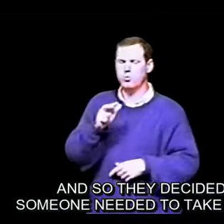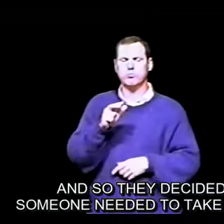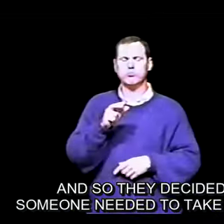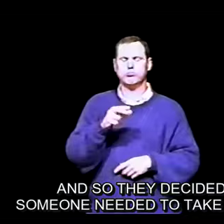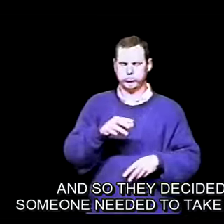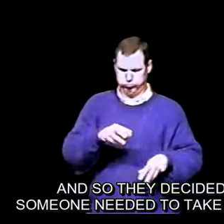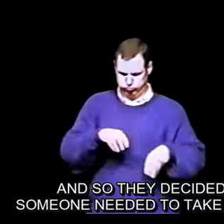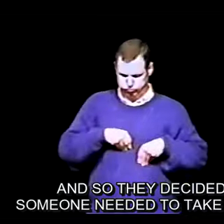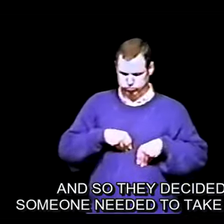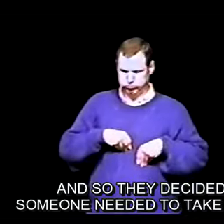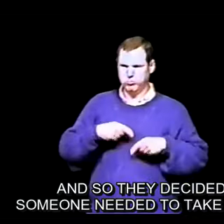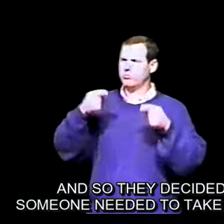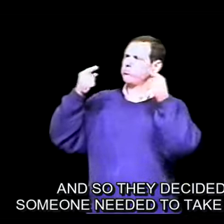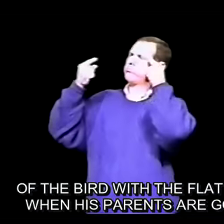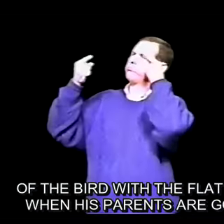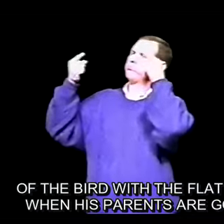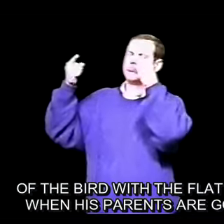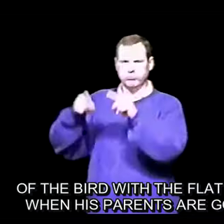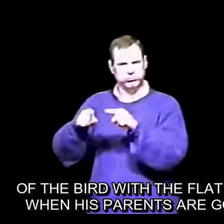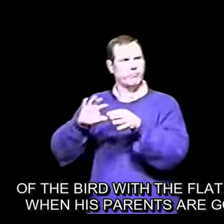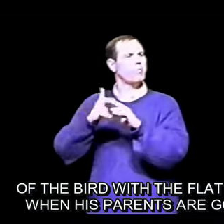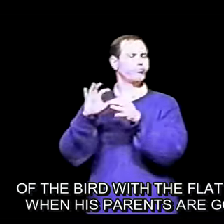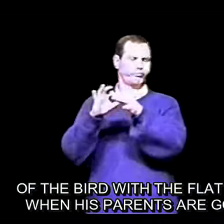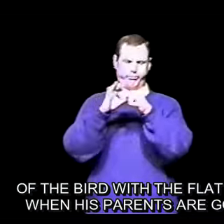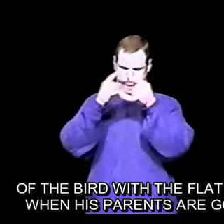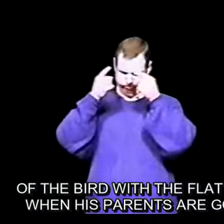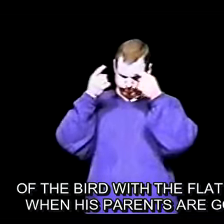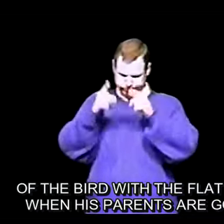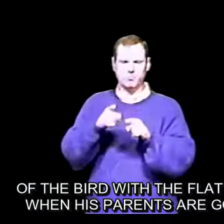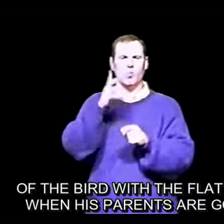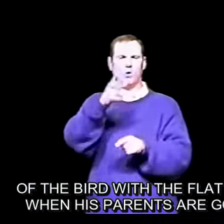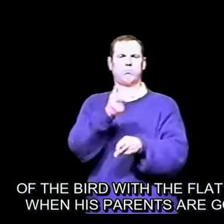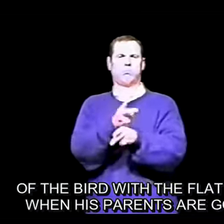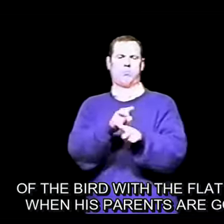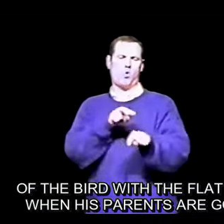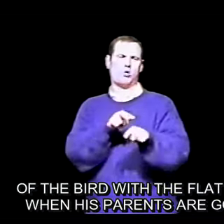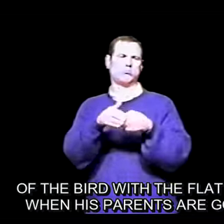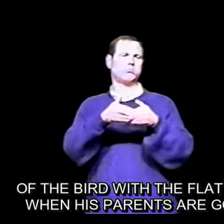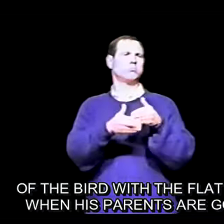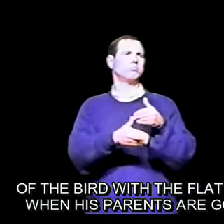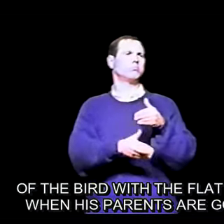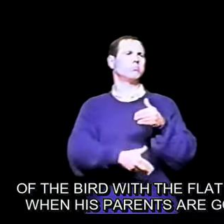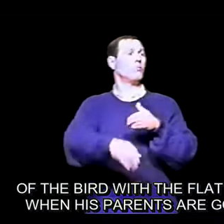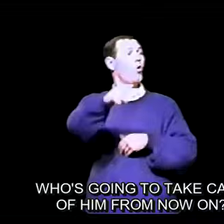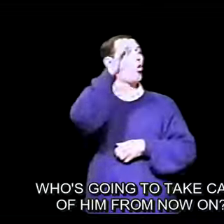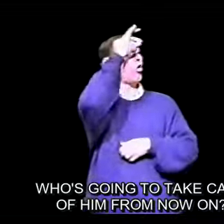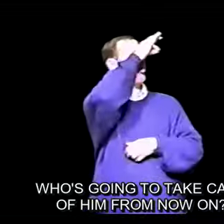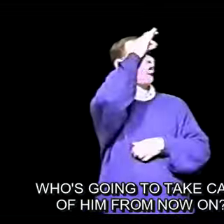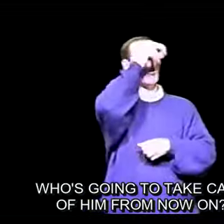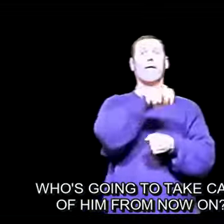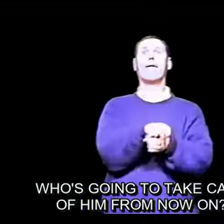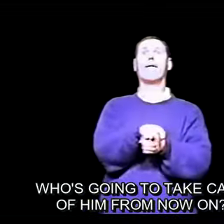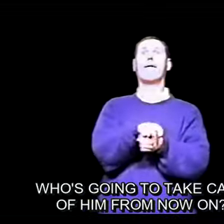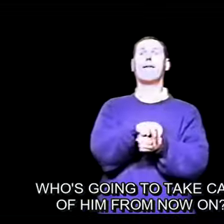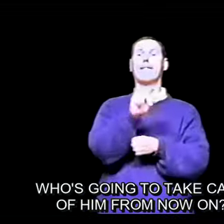needed to take care of the bird with the flat beak when his parents are gone. Who's going to take care of him from now